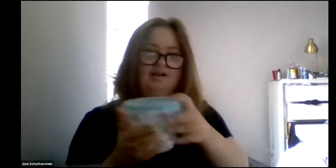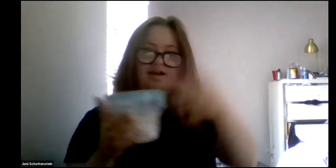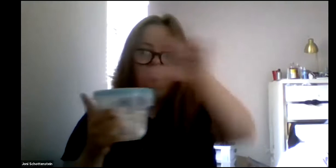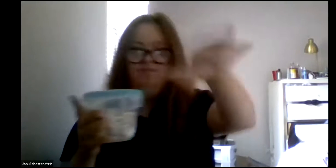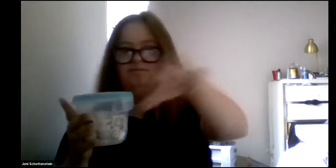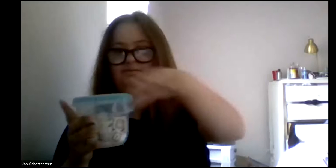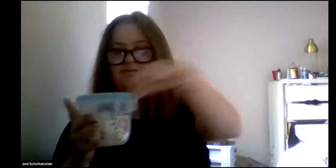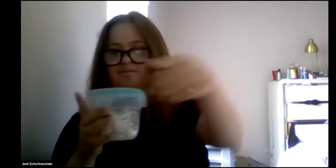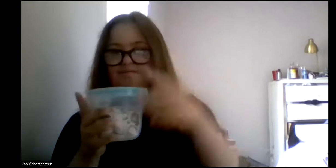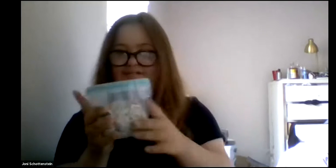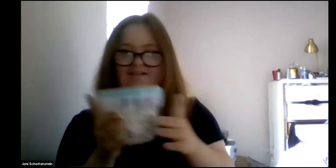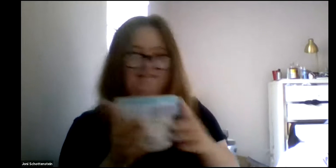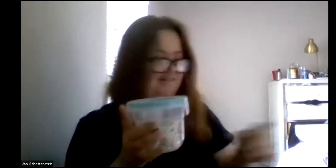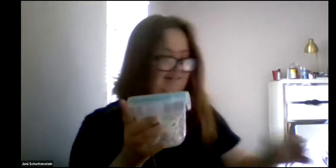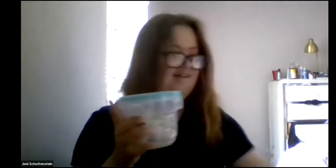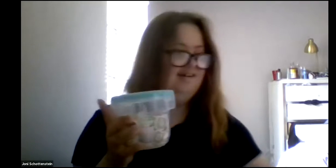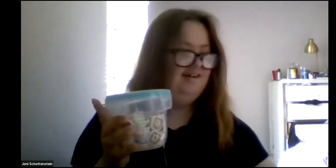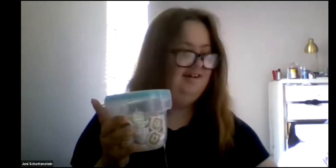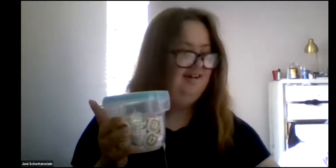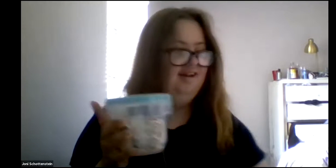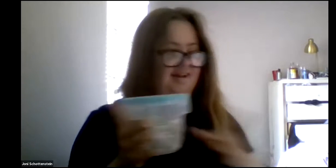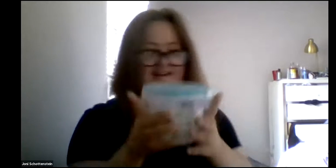is that? No, that I agree. No. That's what I said last night. I said if